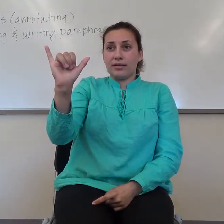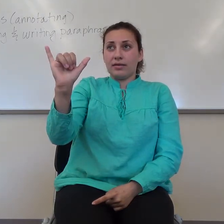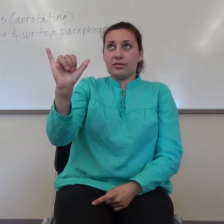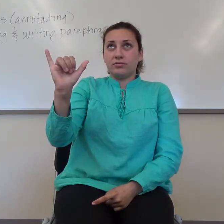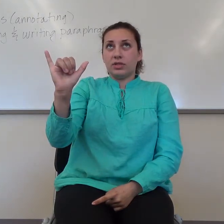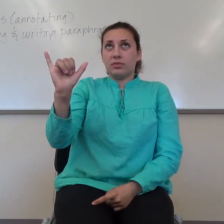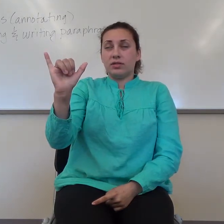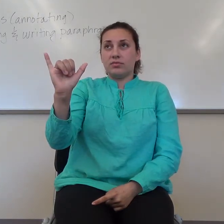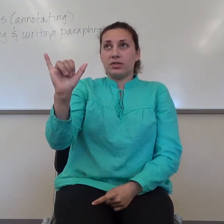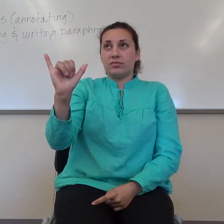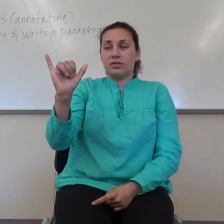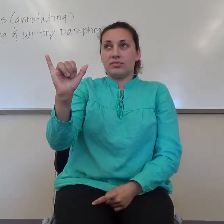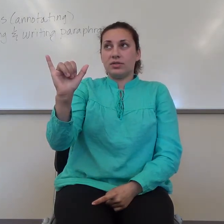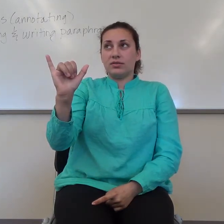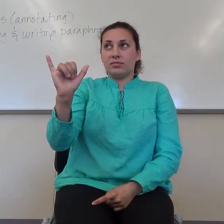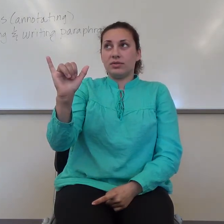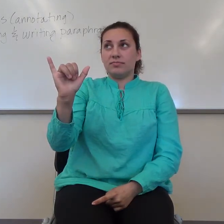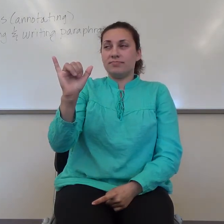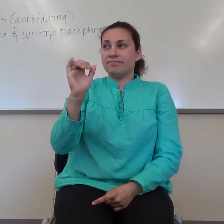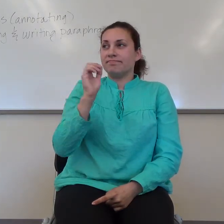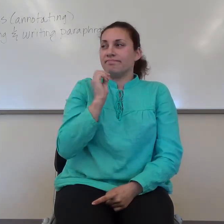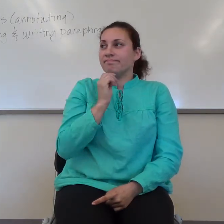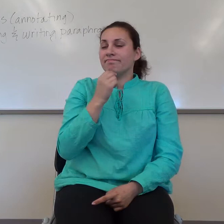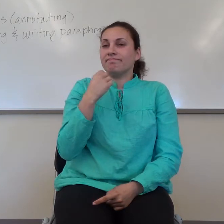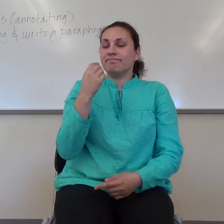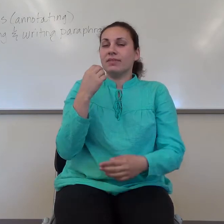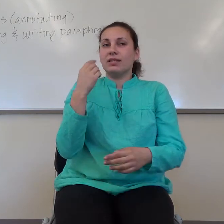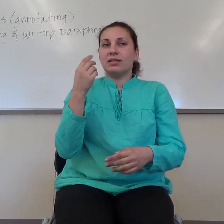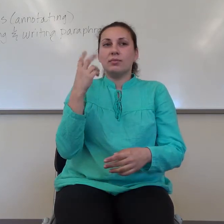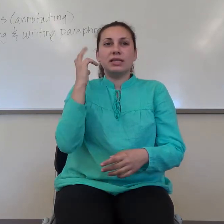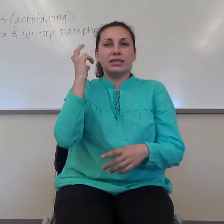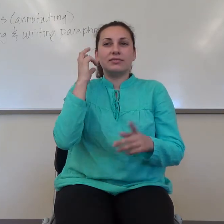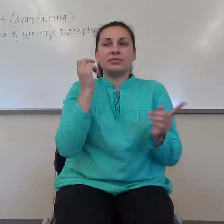it rather than, remember, so this is polygamy, this is,